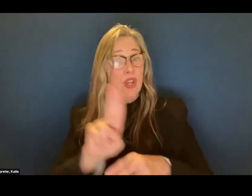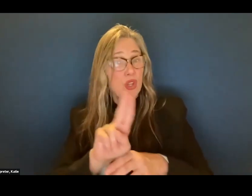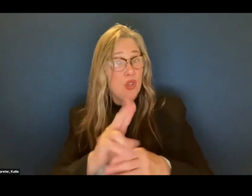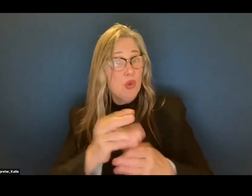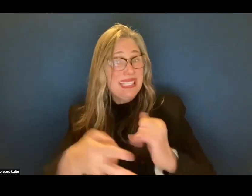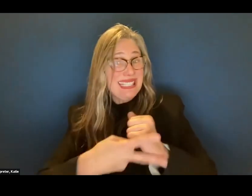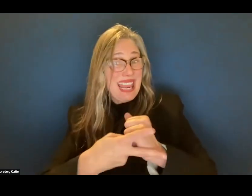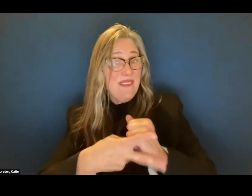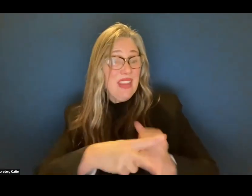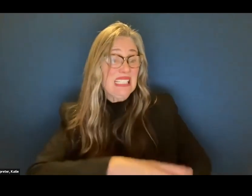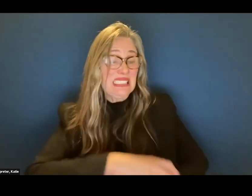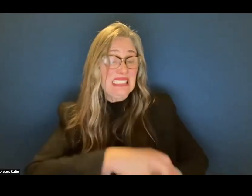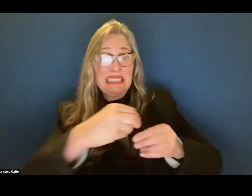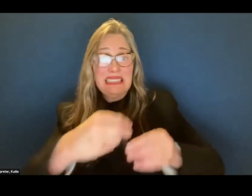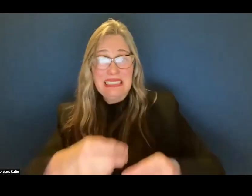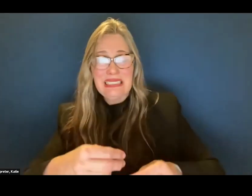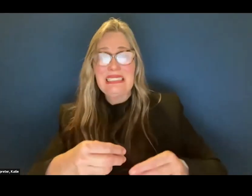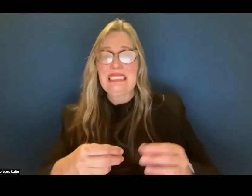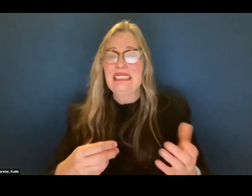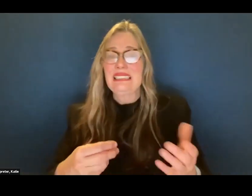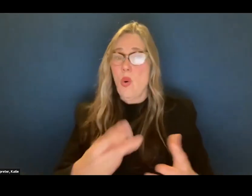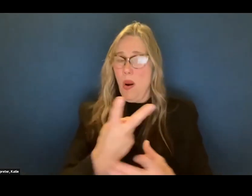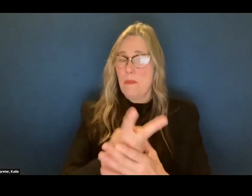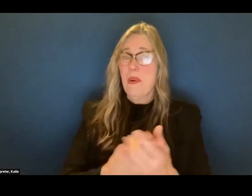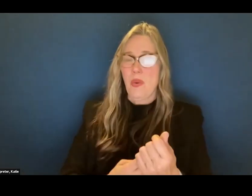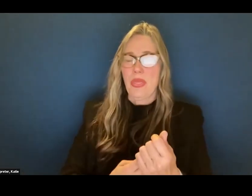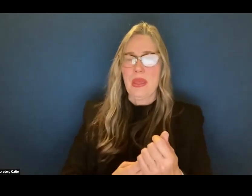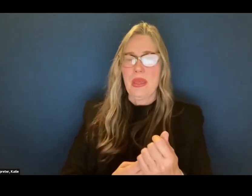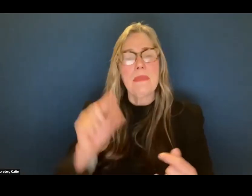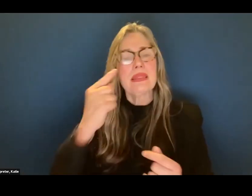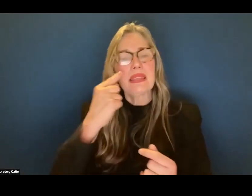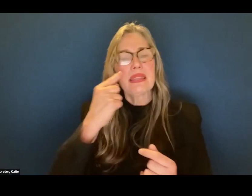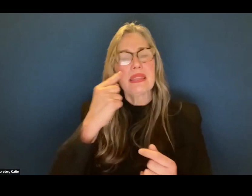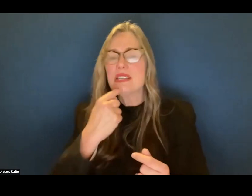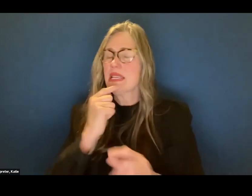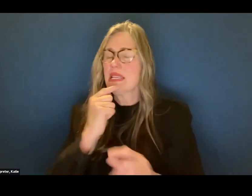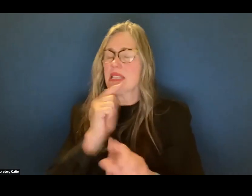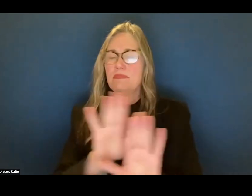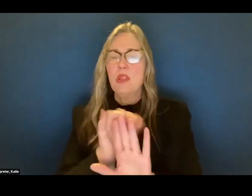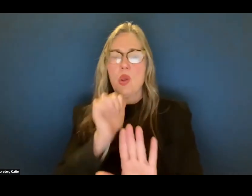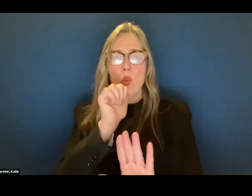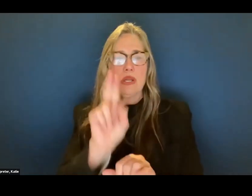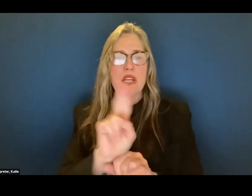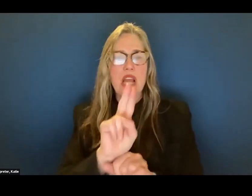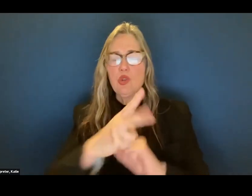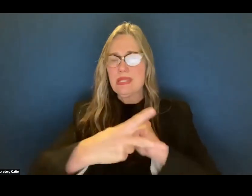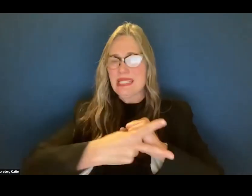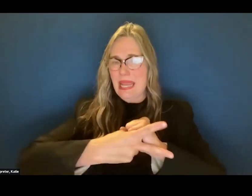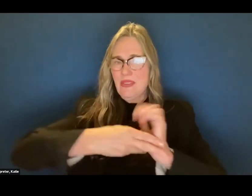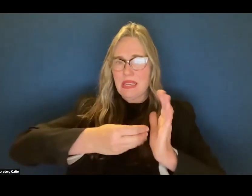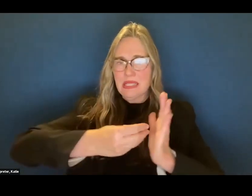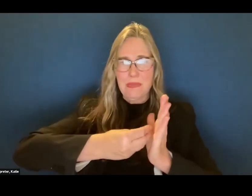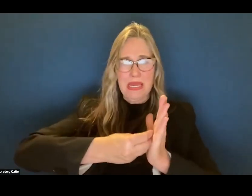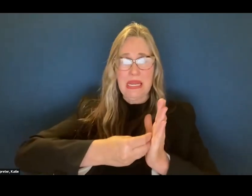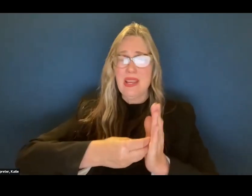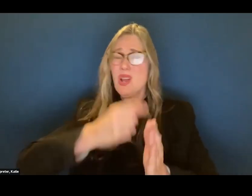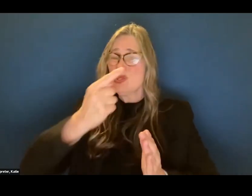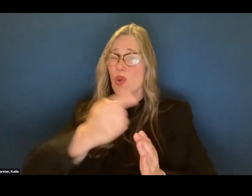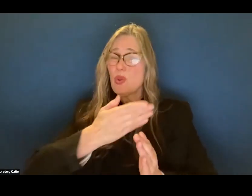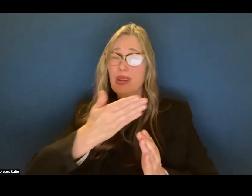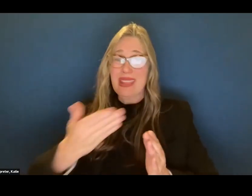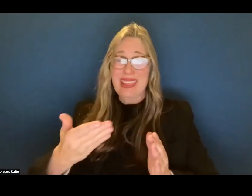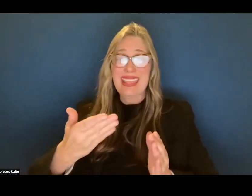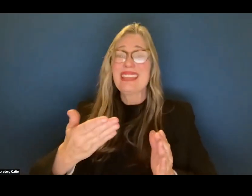without using our reserves. So then the only other thing that can happen is expenditures need to be reduced, and the word for that